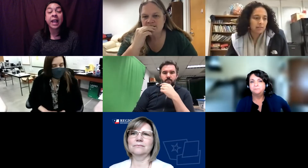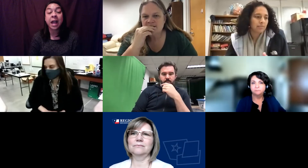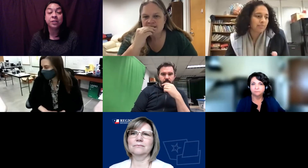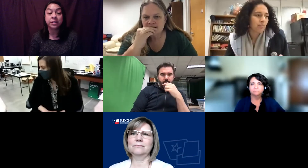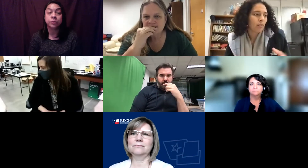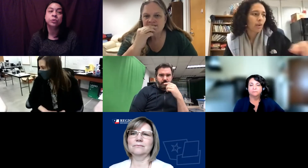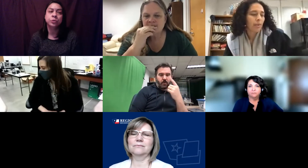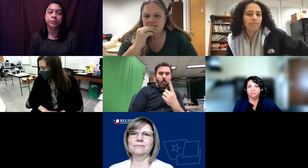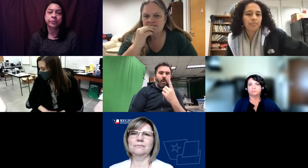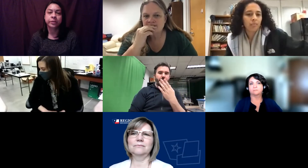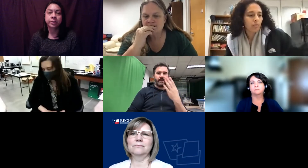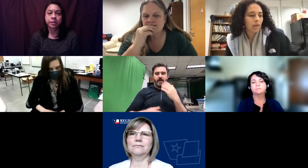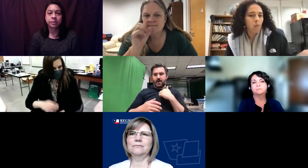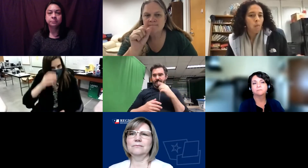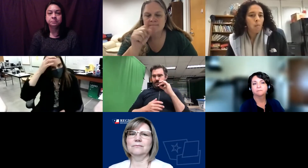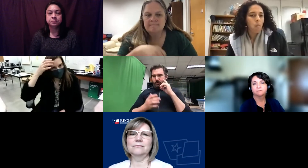that they have to leave the room.